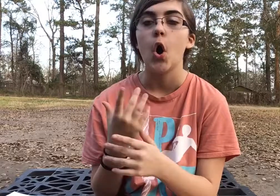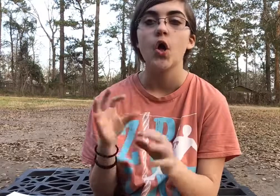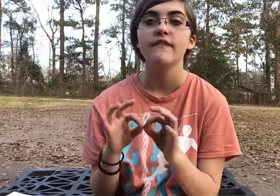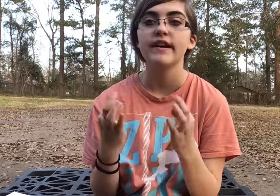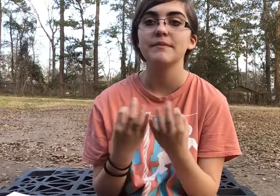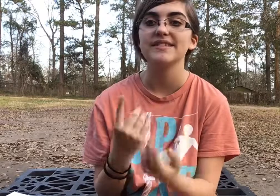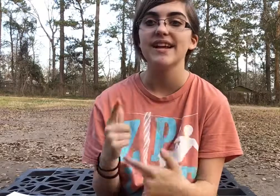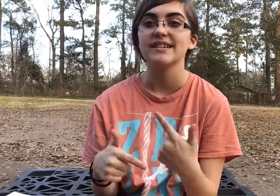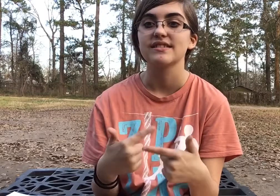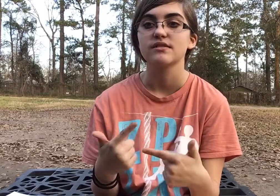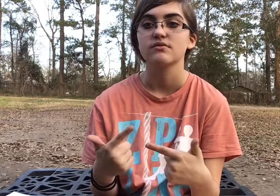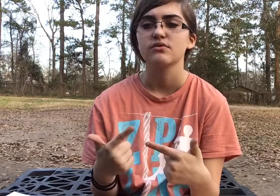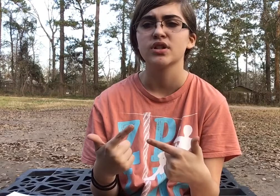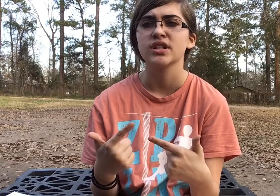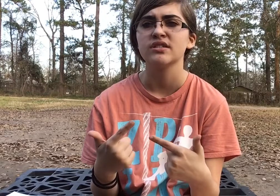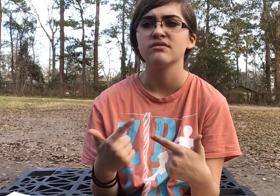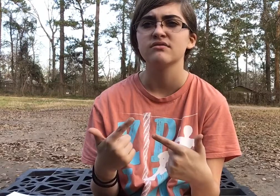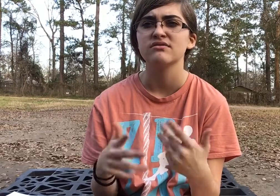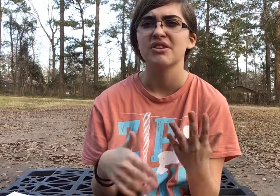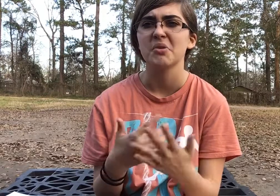all the family signs. Or at least all the ones I